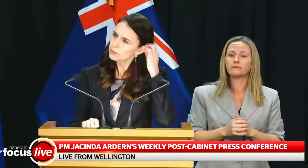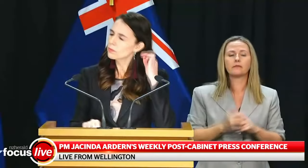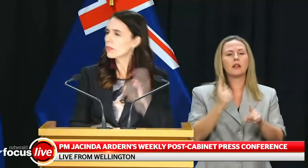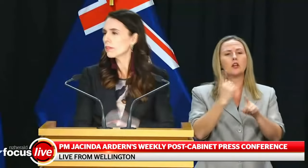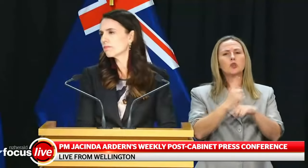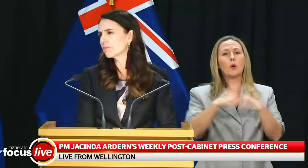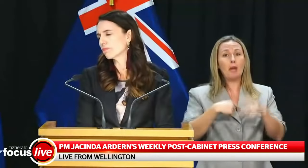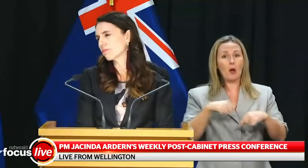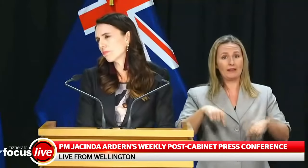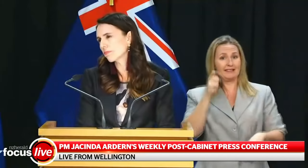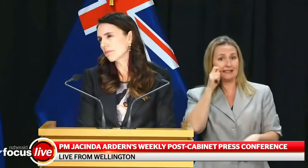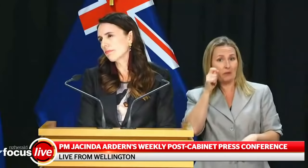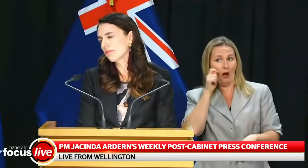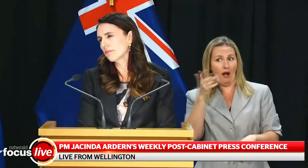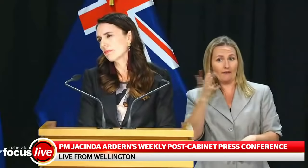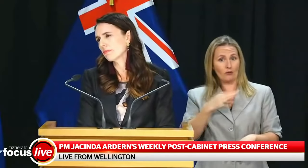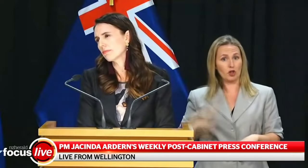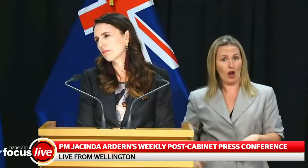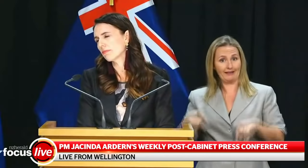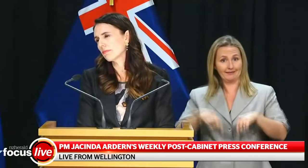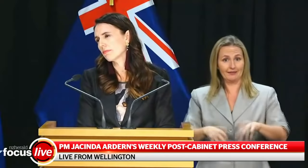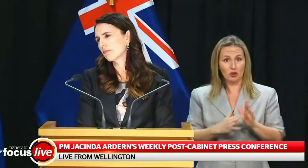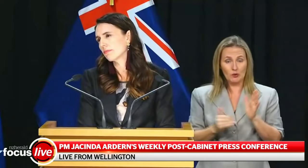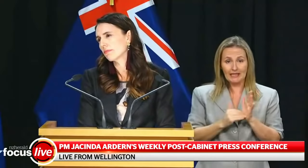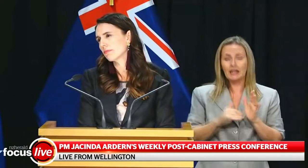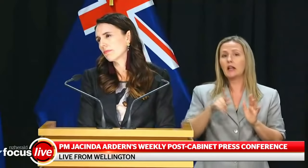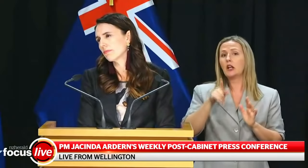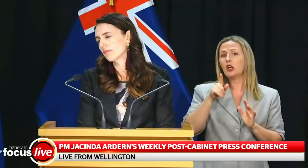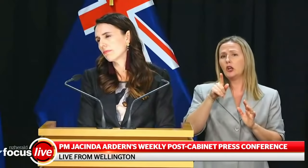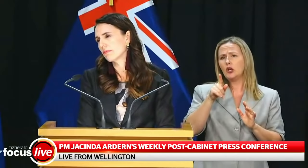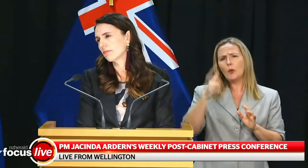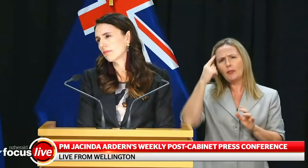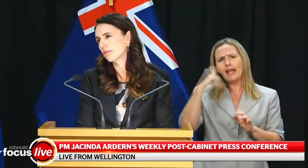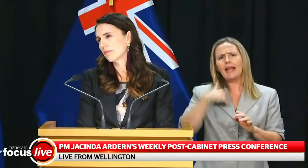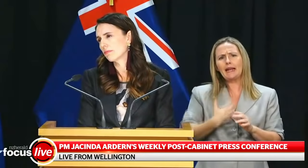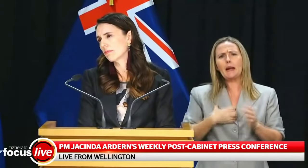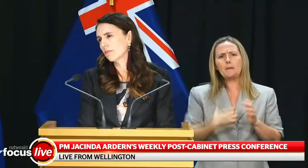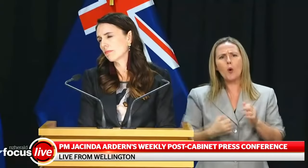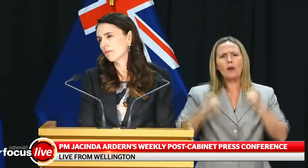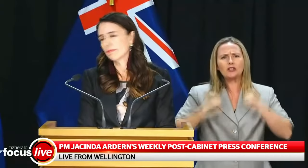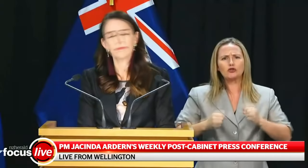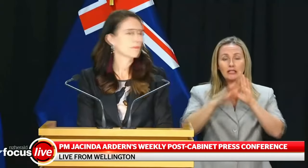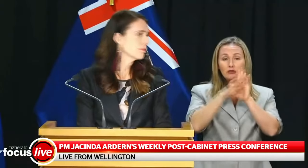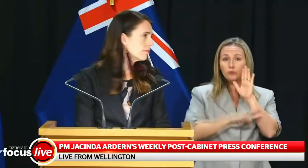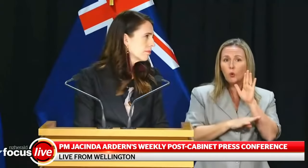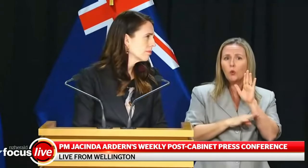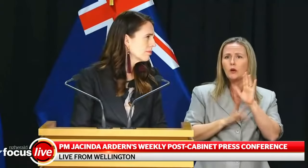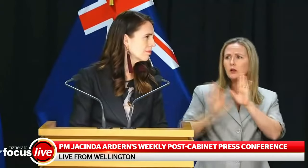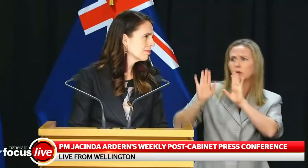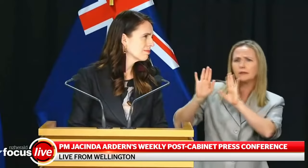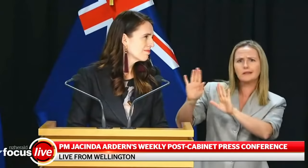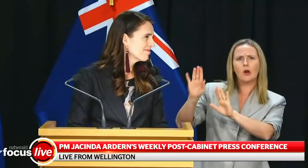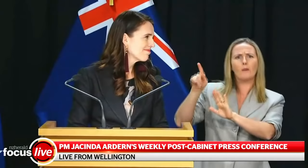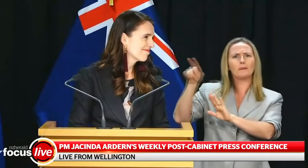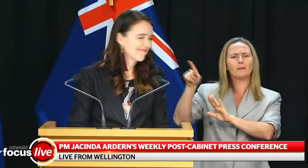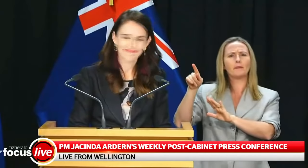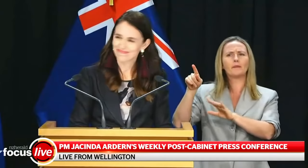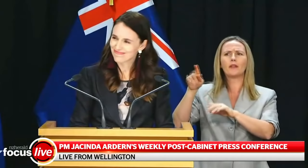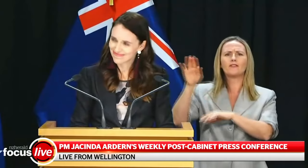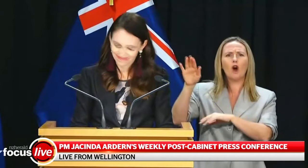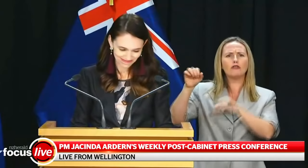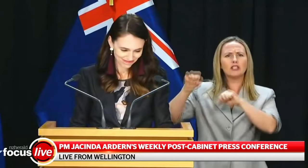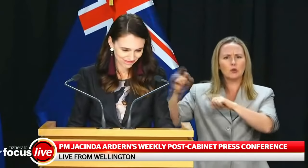spies, do we need to tighten visa requirements for foreign students to ensure that people aren't coming here with ulterior motives? Is that on